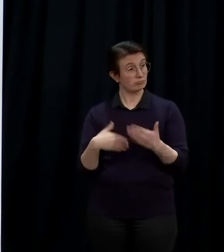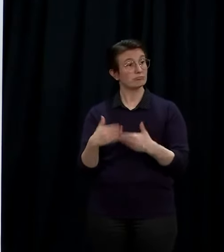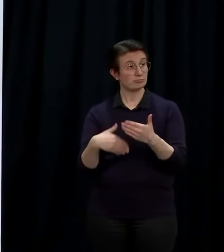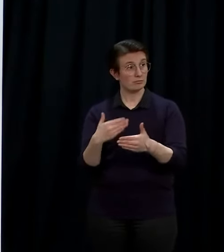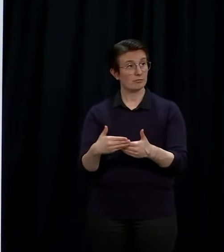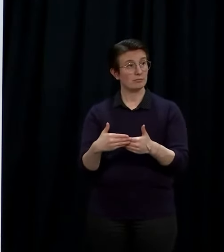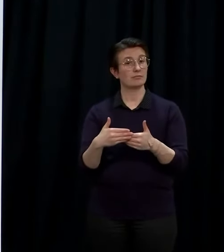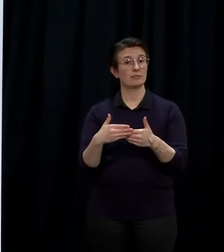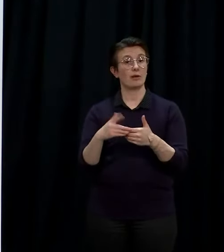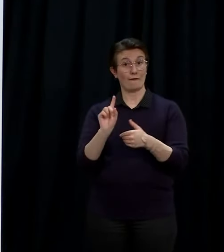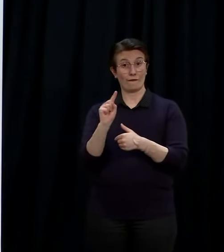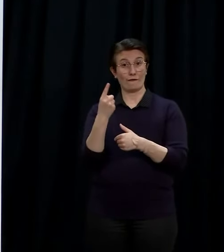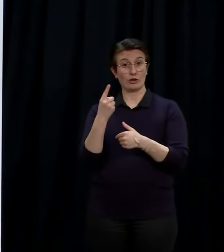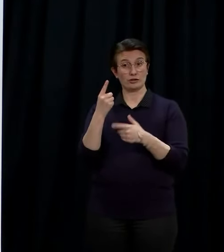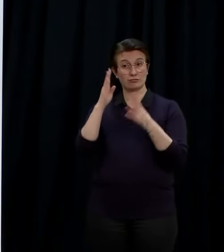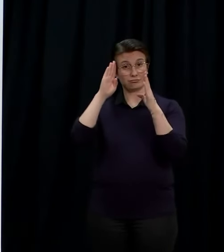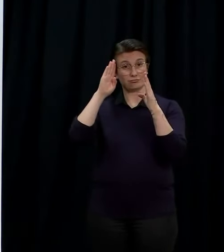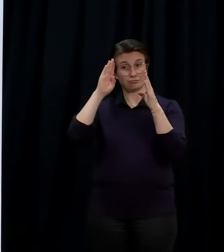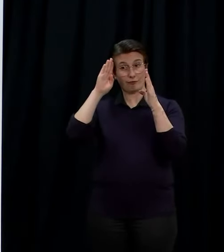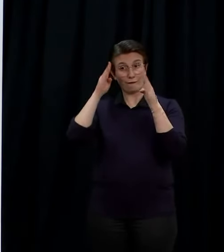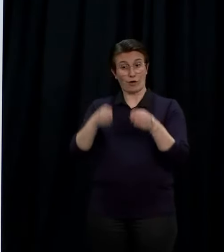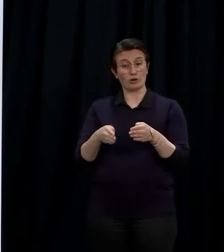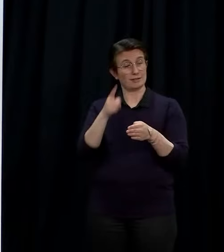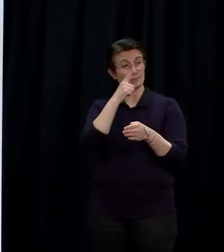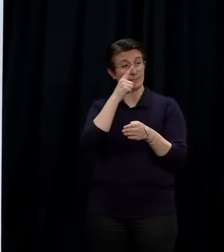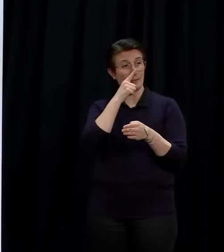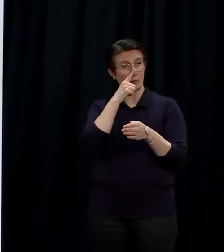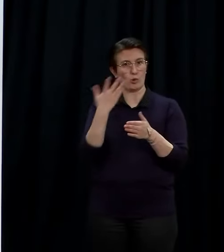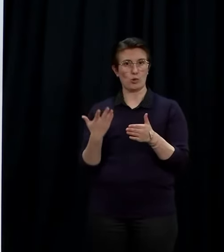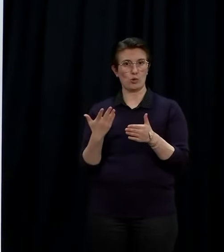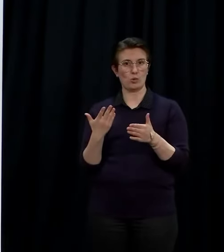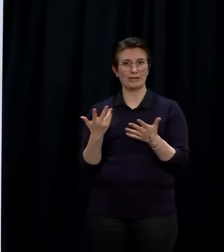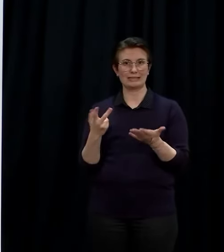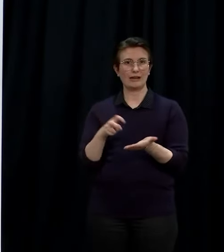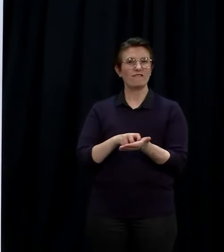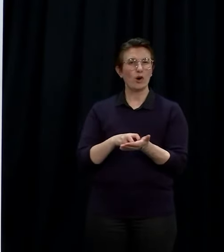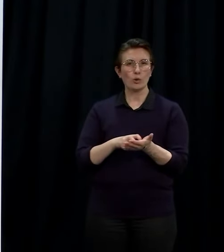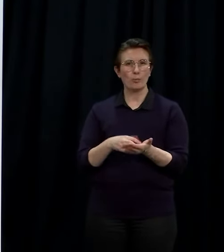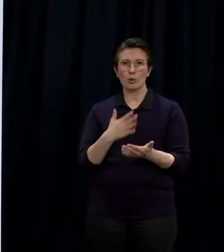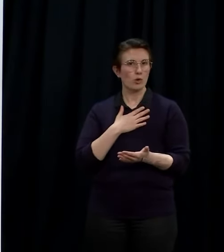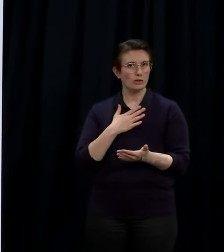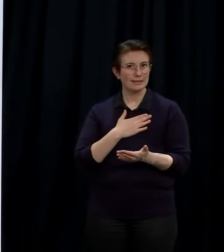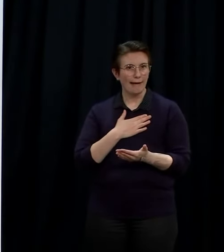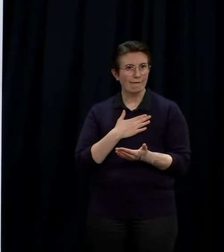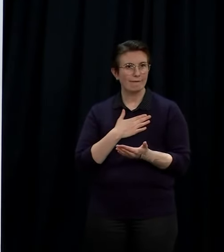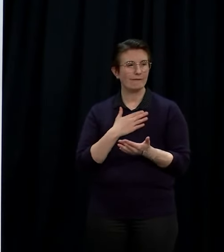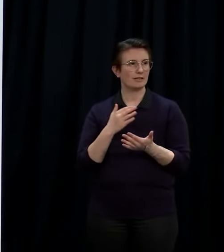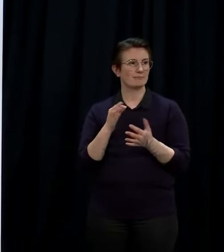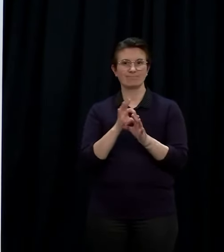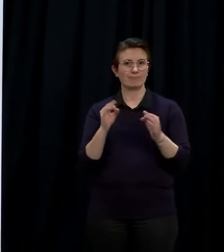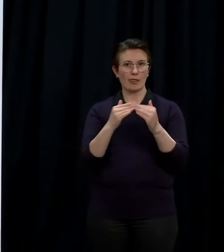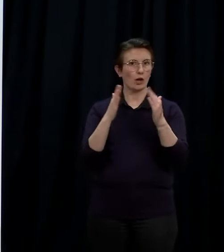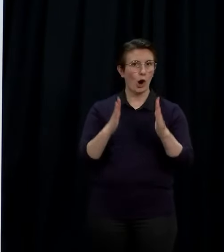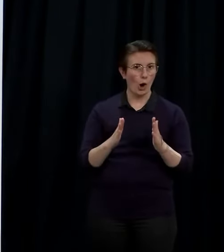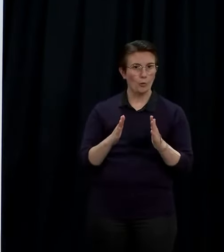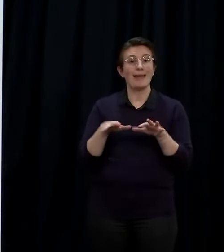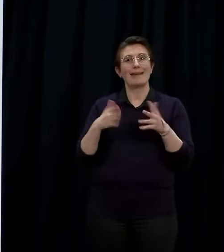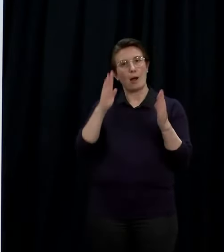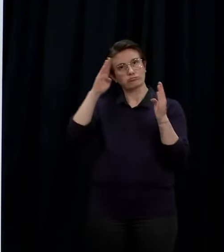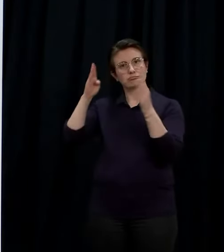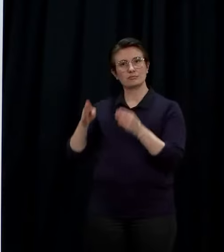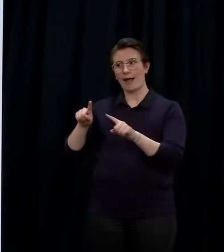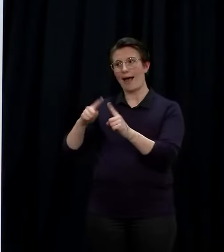who were highly vulnerable, chronically homeless, and had existing relationships with social services. Yeah.